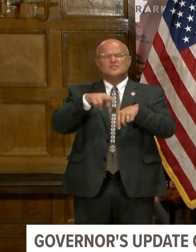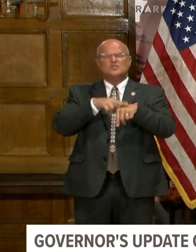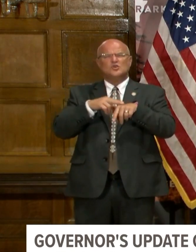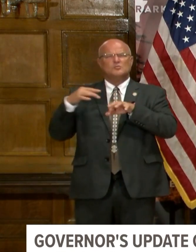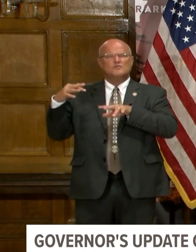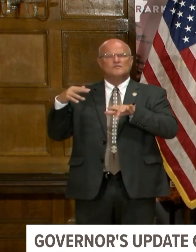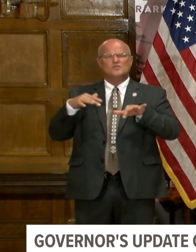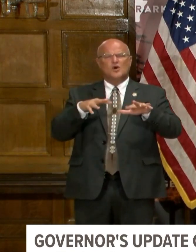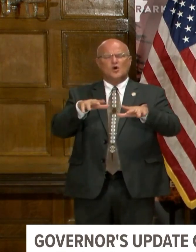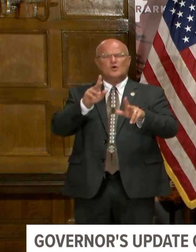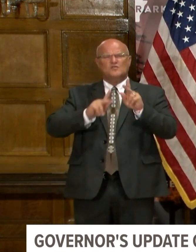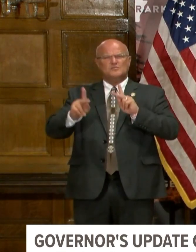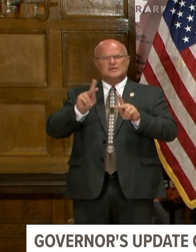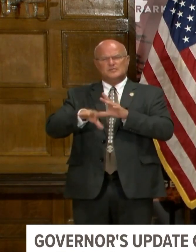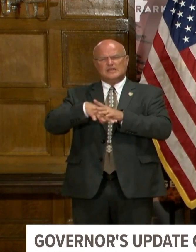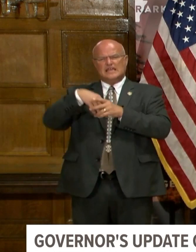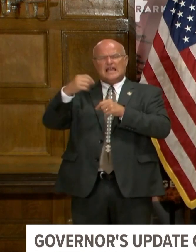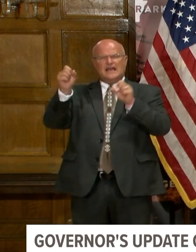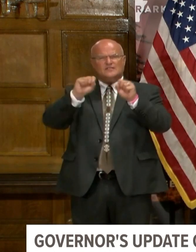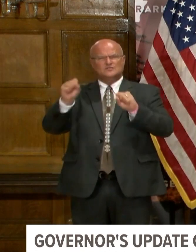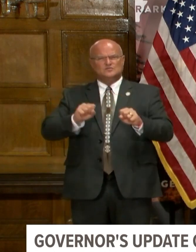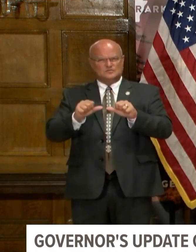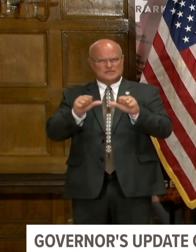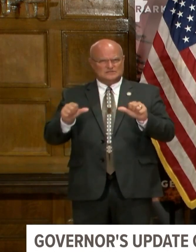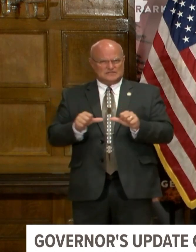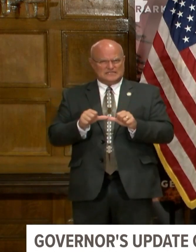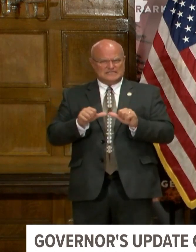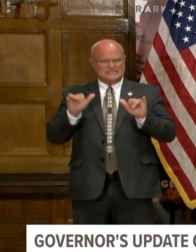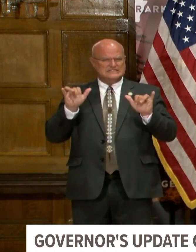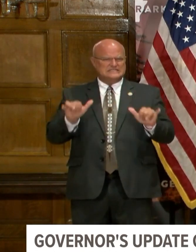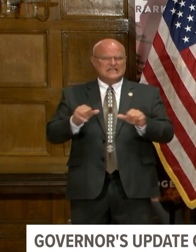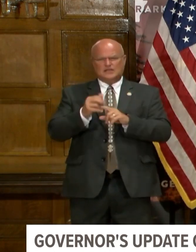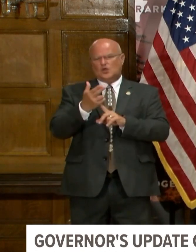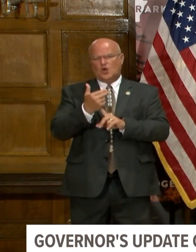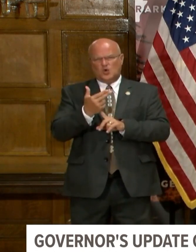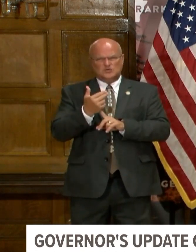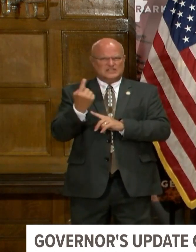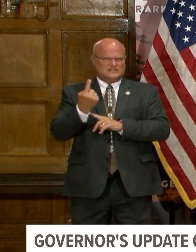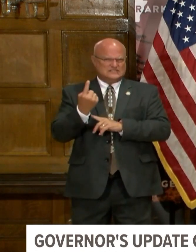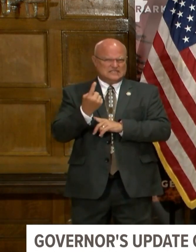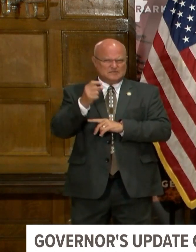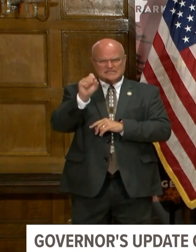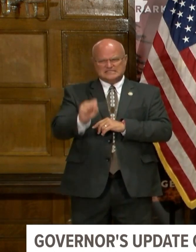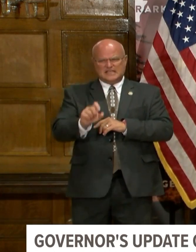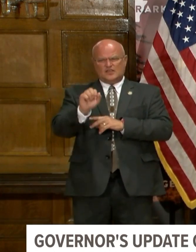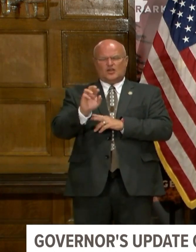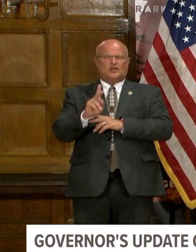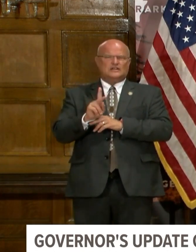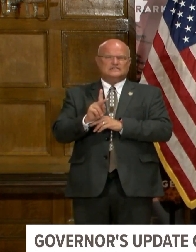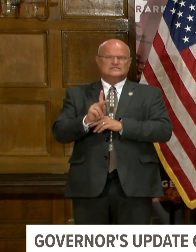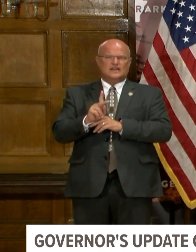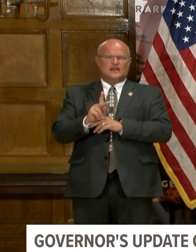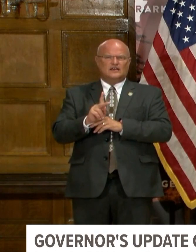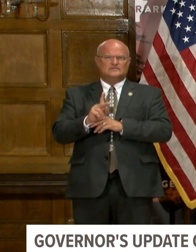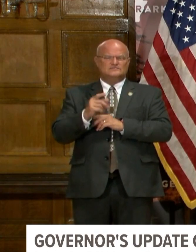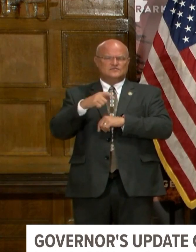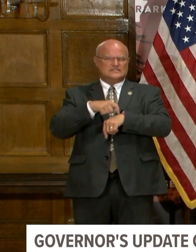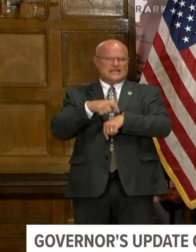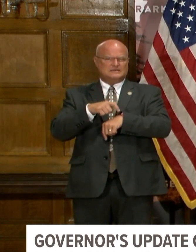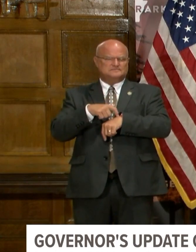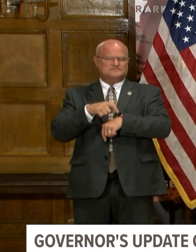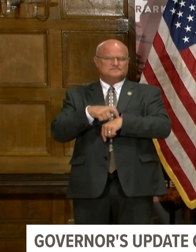flow of people just getting out of the storm area and staying in a hotel or something in South Arkansas for a